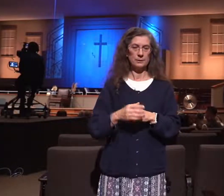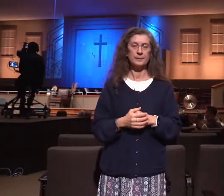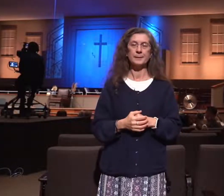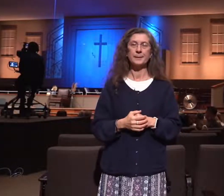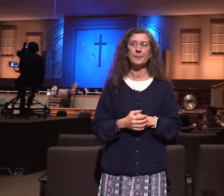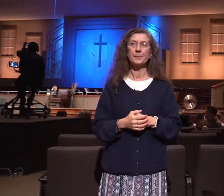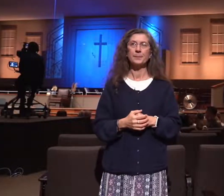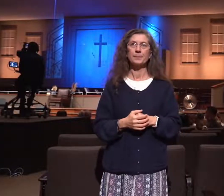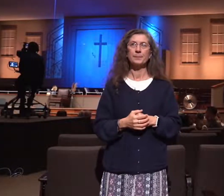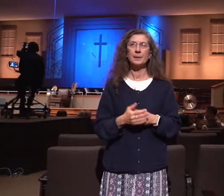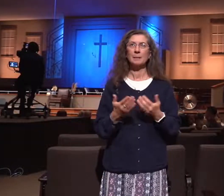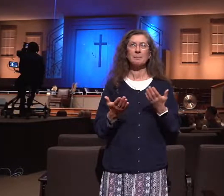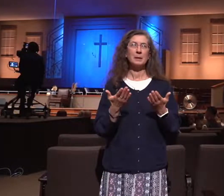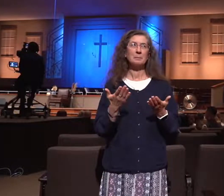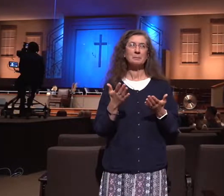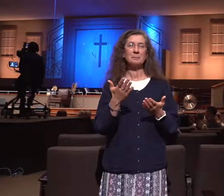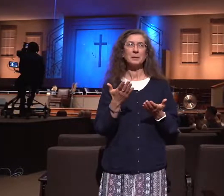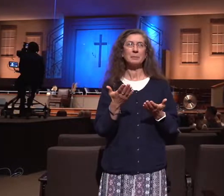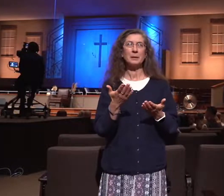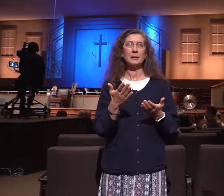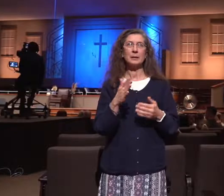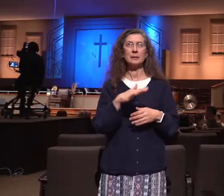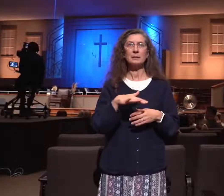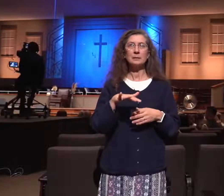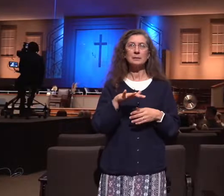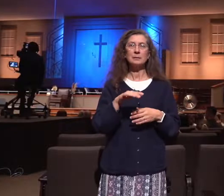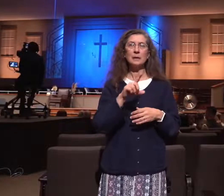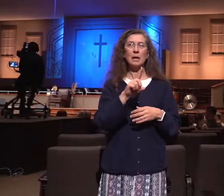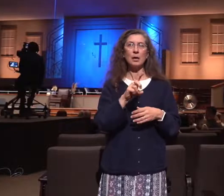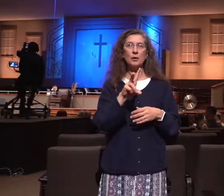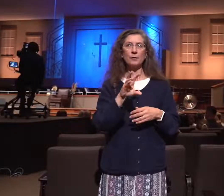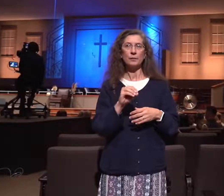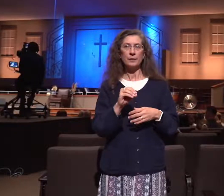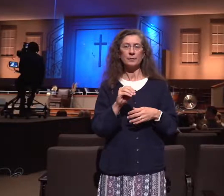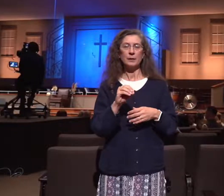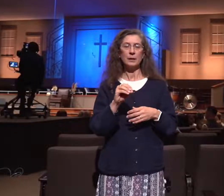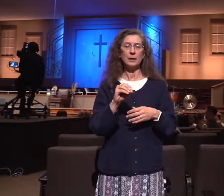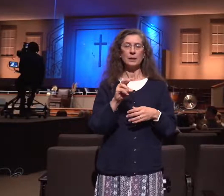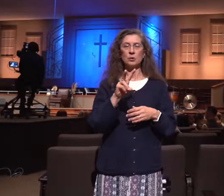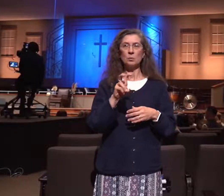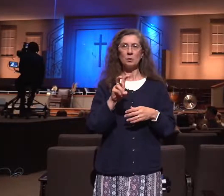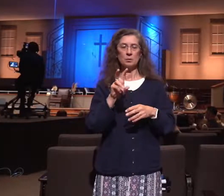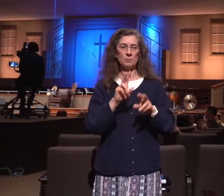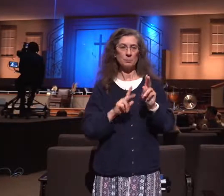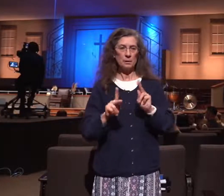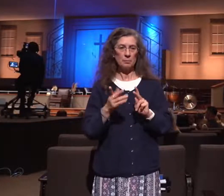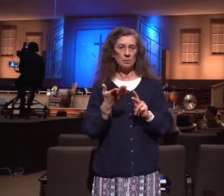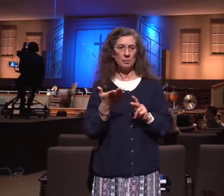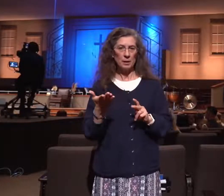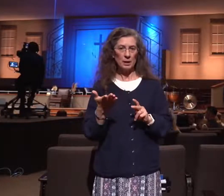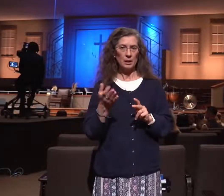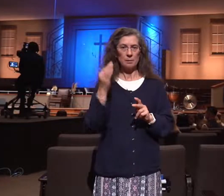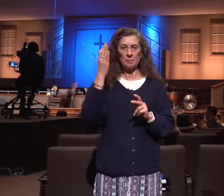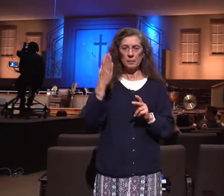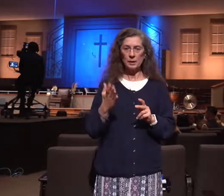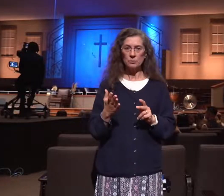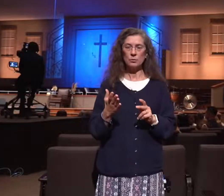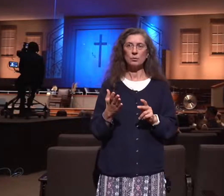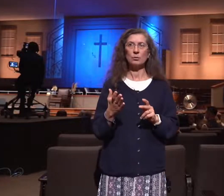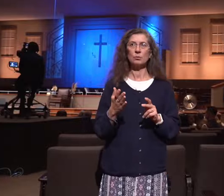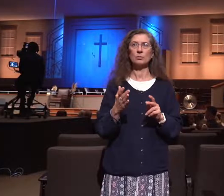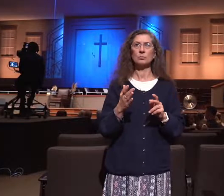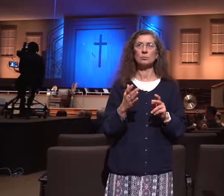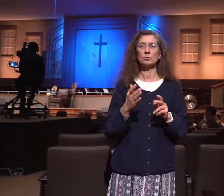And there were about 150, 200 senior pastors. A couple of Bible schools was